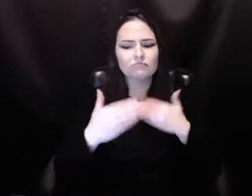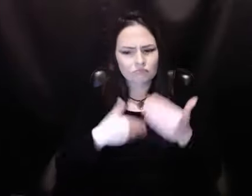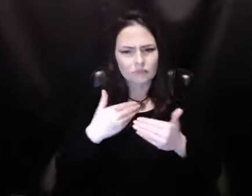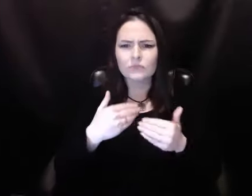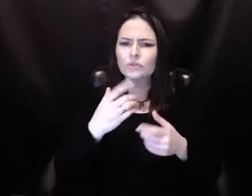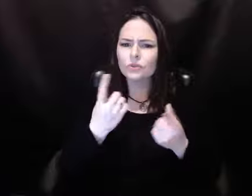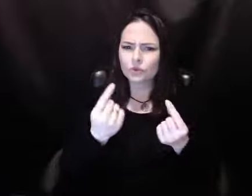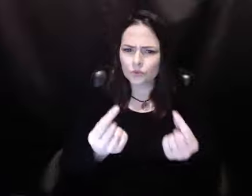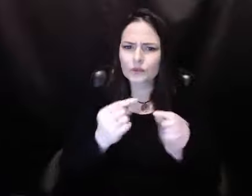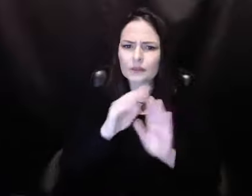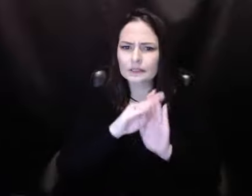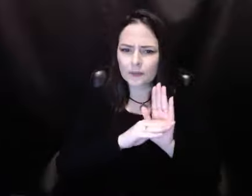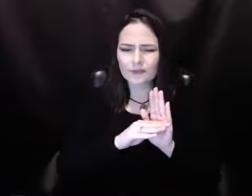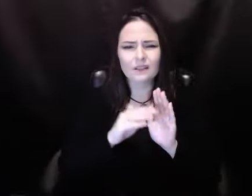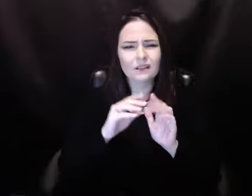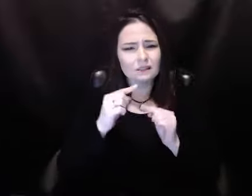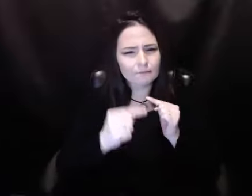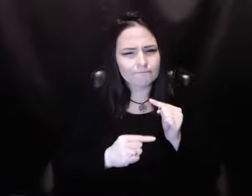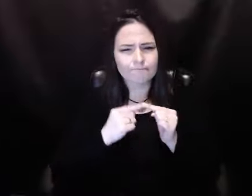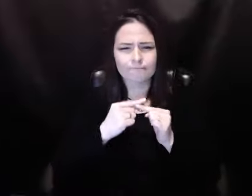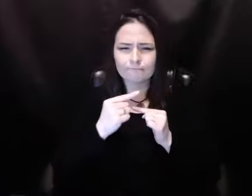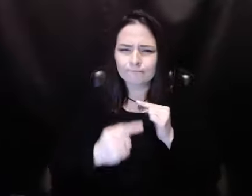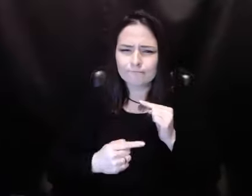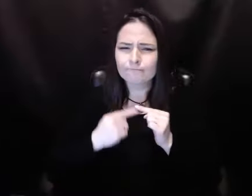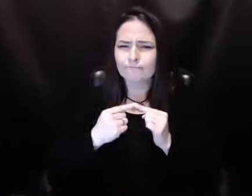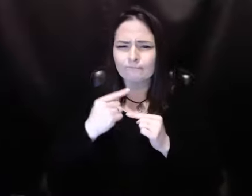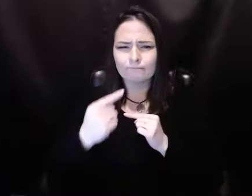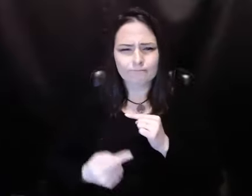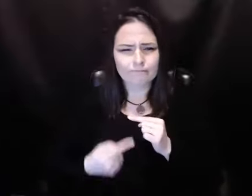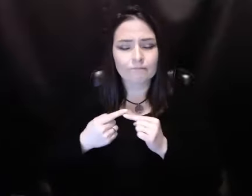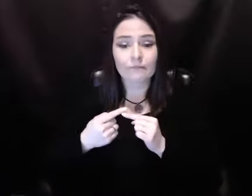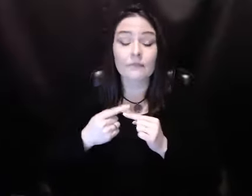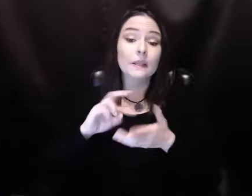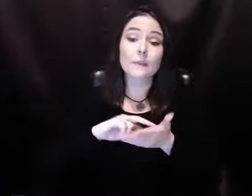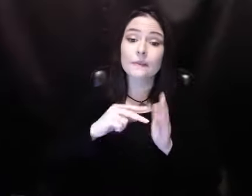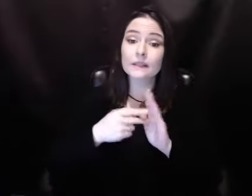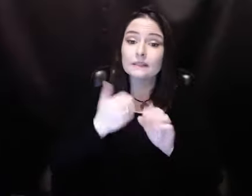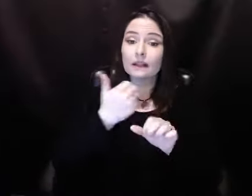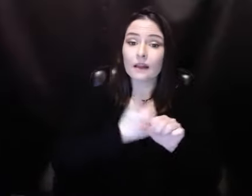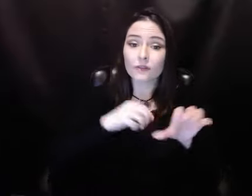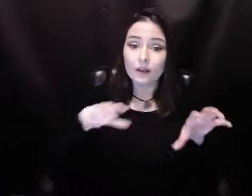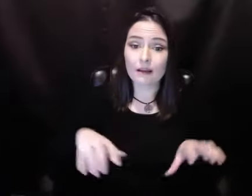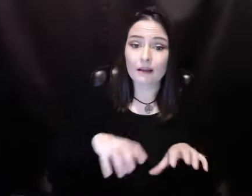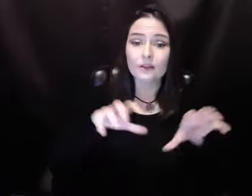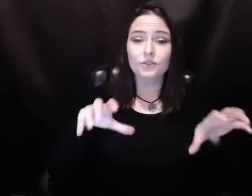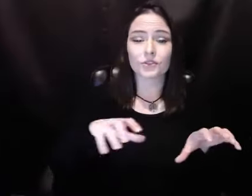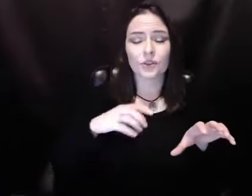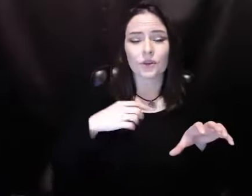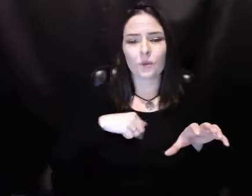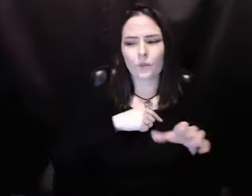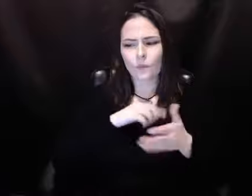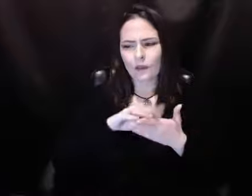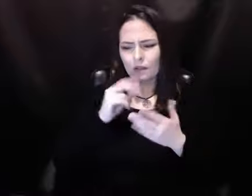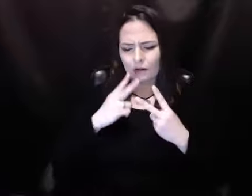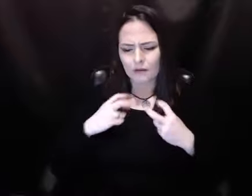to keep growing one day at a time so that my new life becomes more manageable slowly but surely.